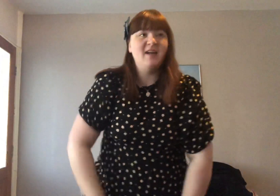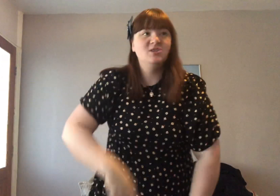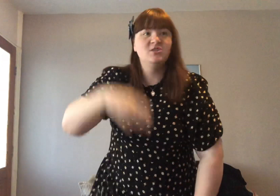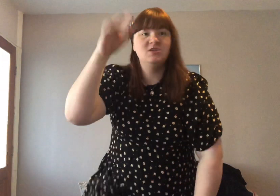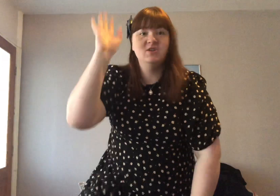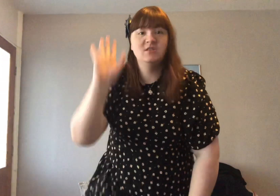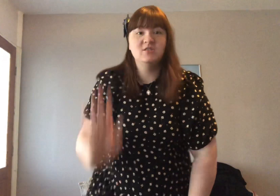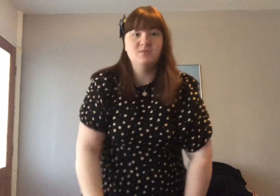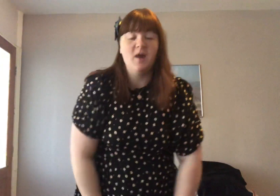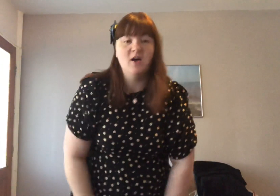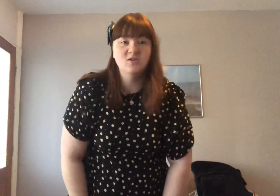splash, splash.